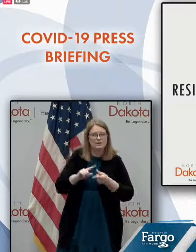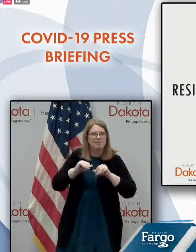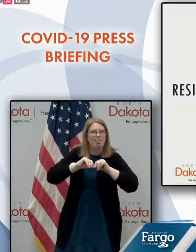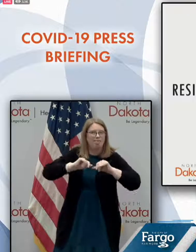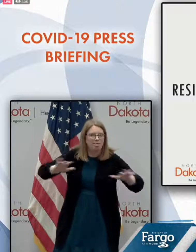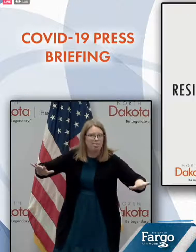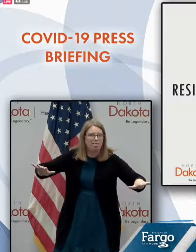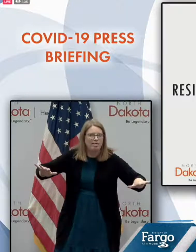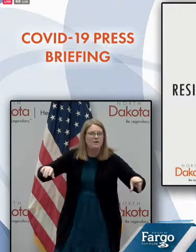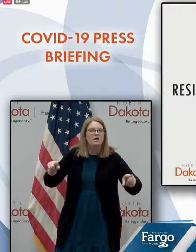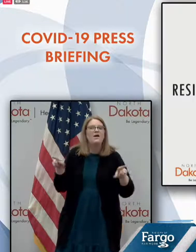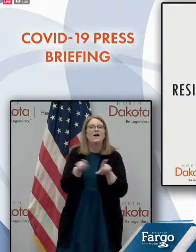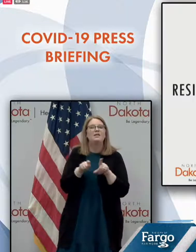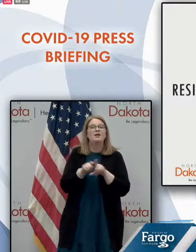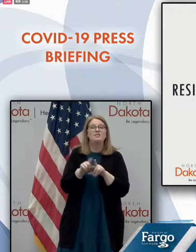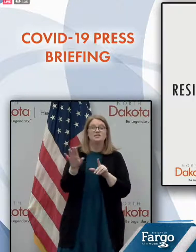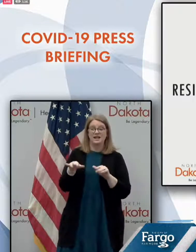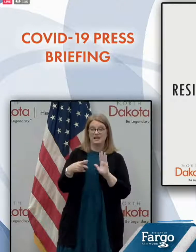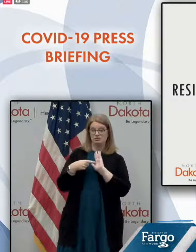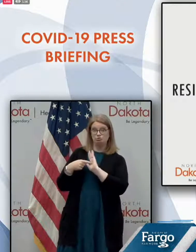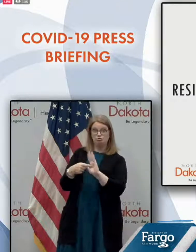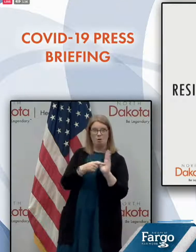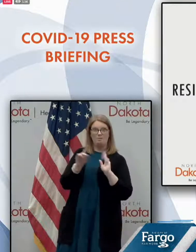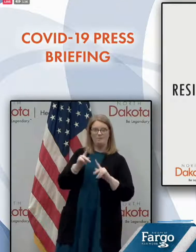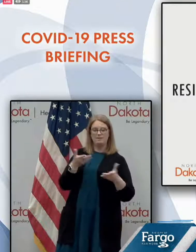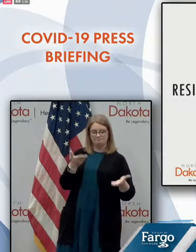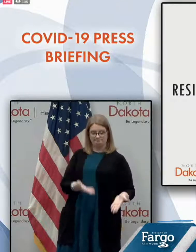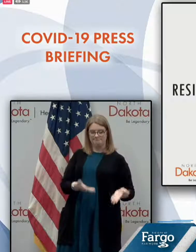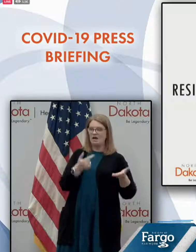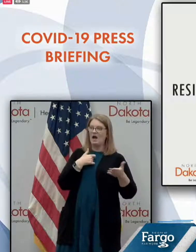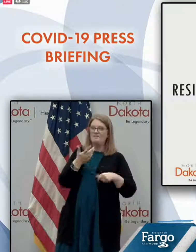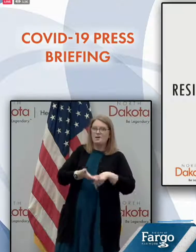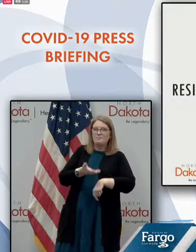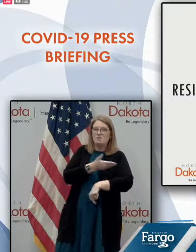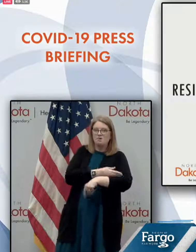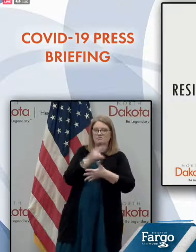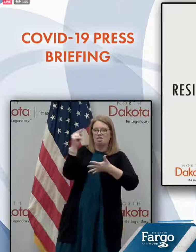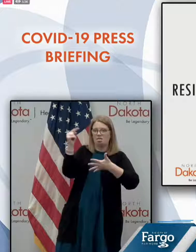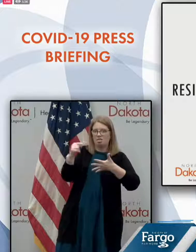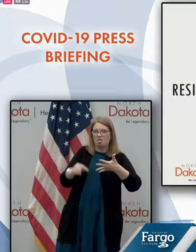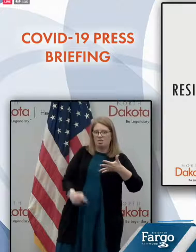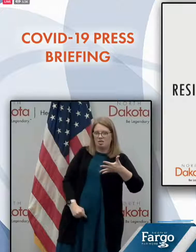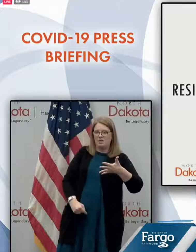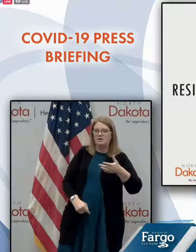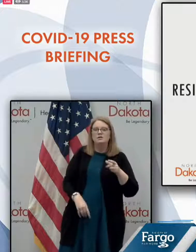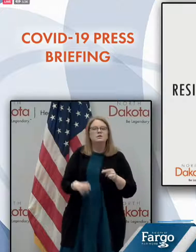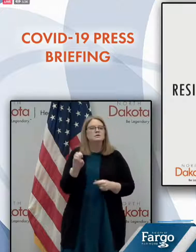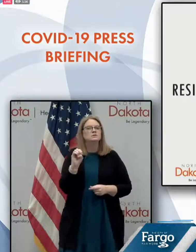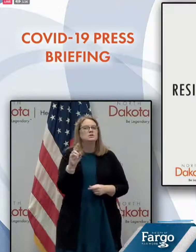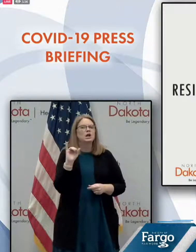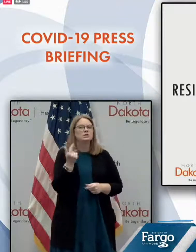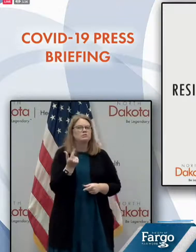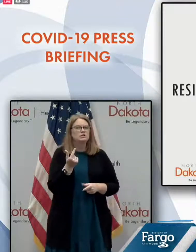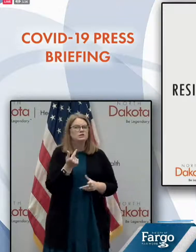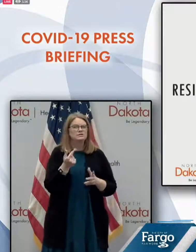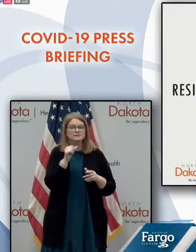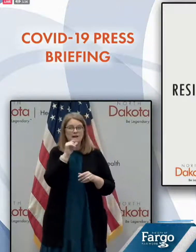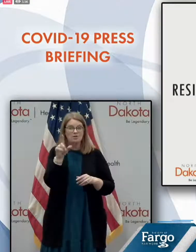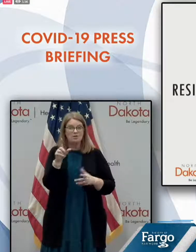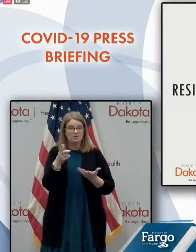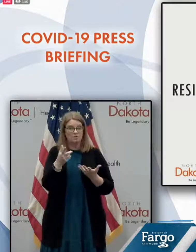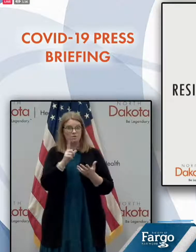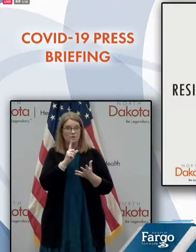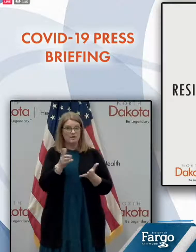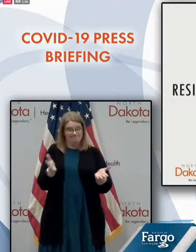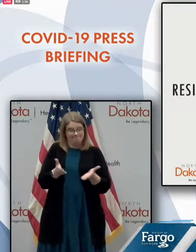instilling customer confidence in the marketplace. And the ERG will help with more than just getting customers back into the marketplace